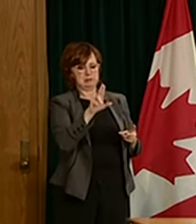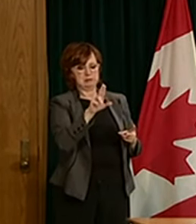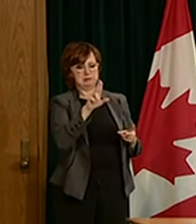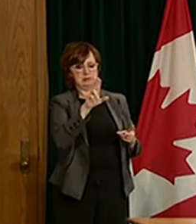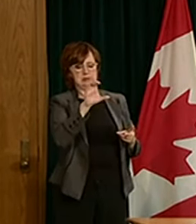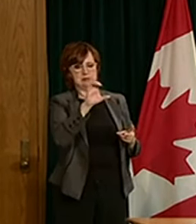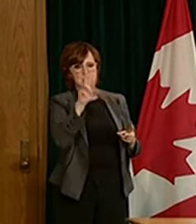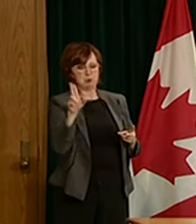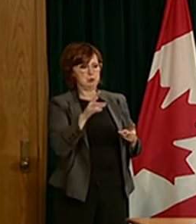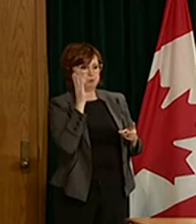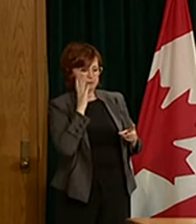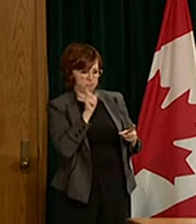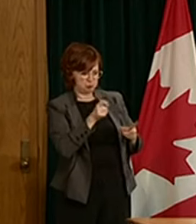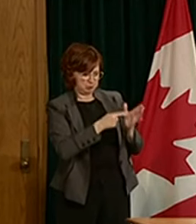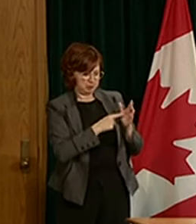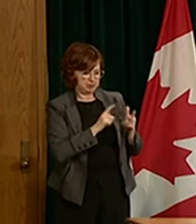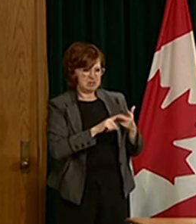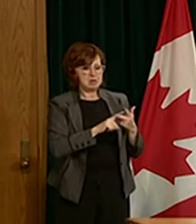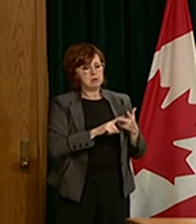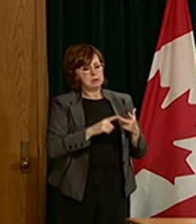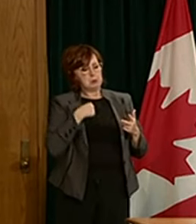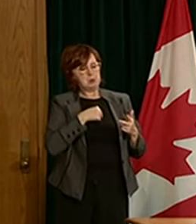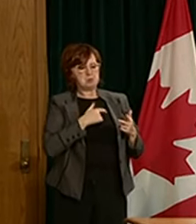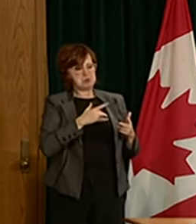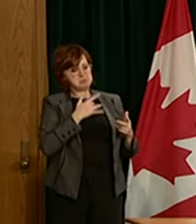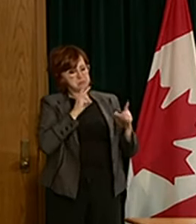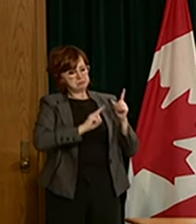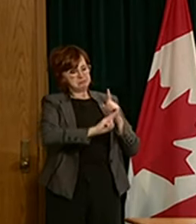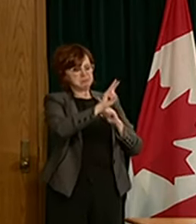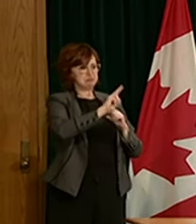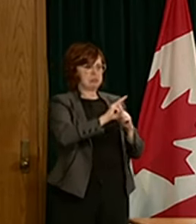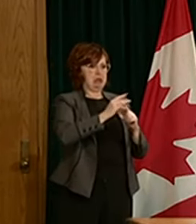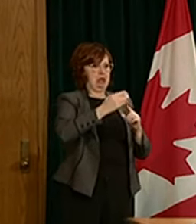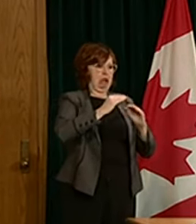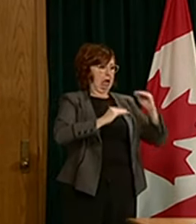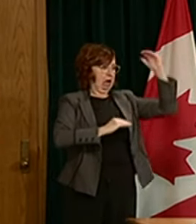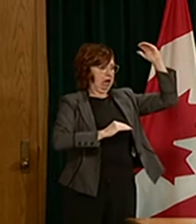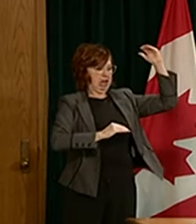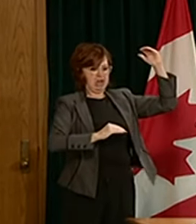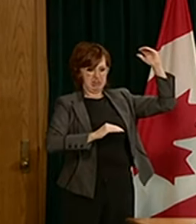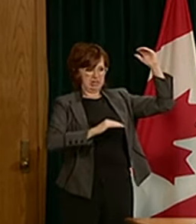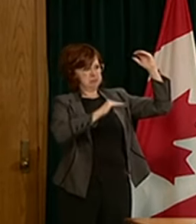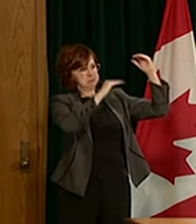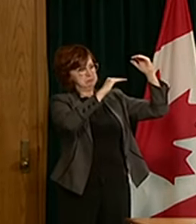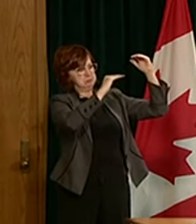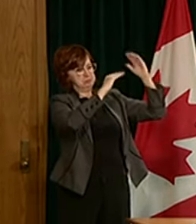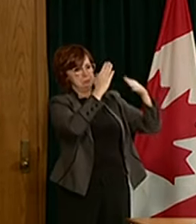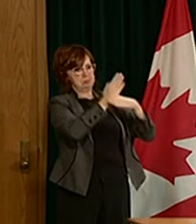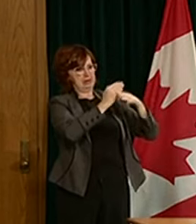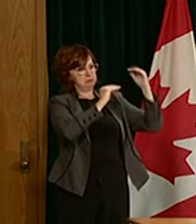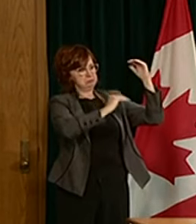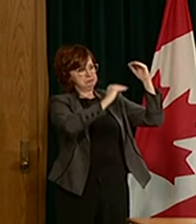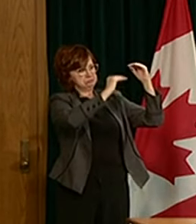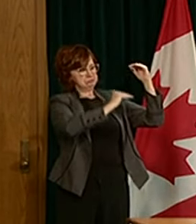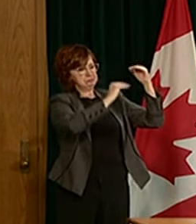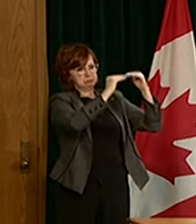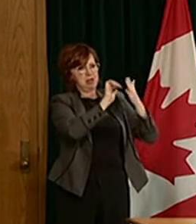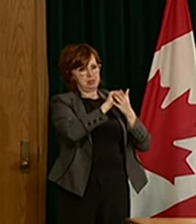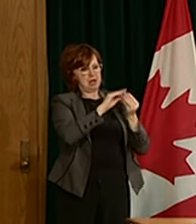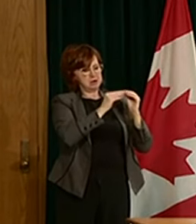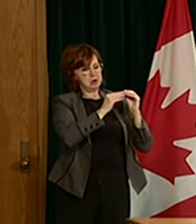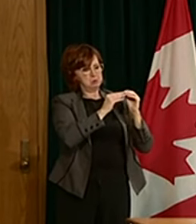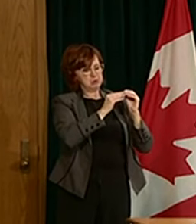an estimate which fell between the higher range and the mid-range modeling scenarios. Those